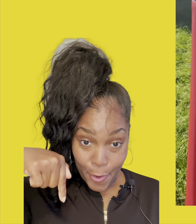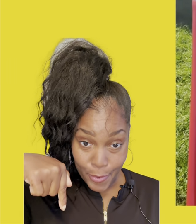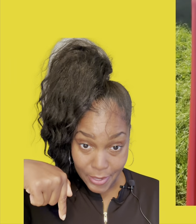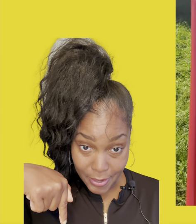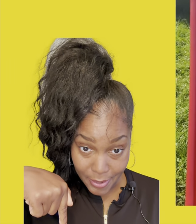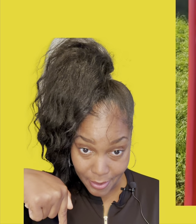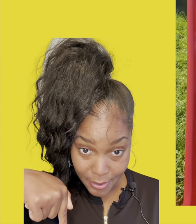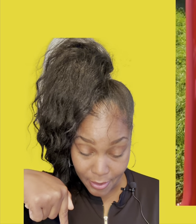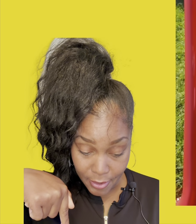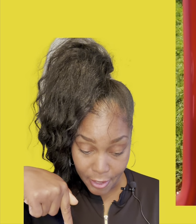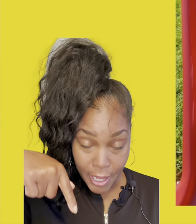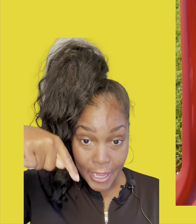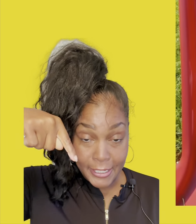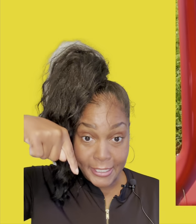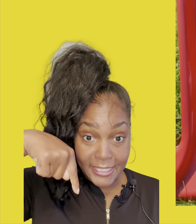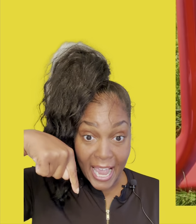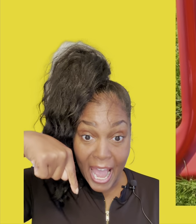Down.